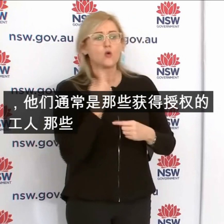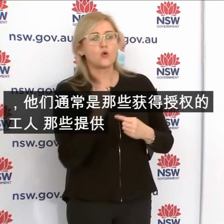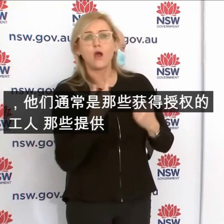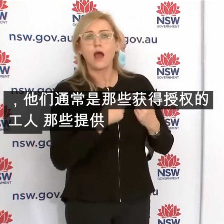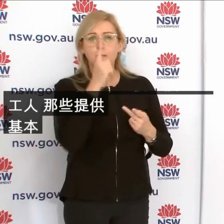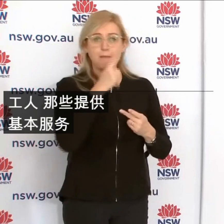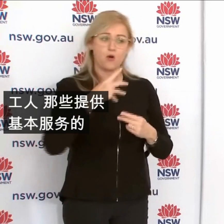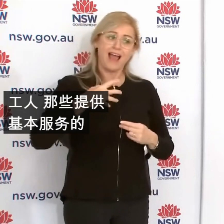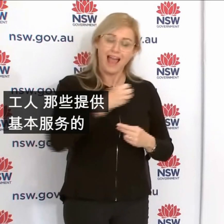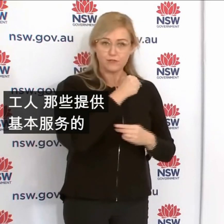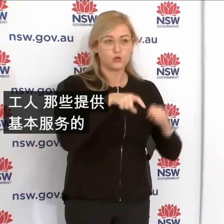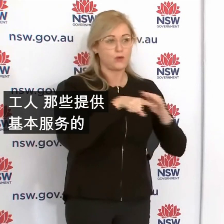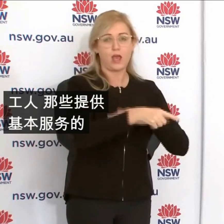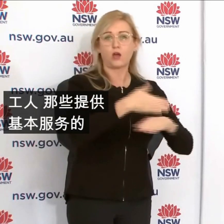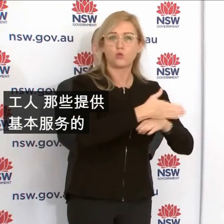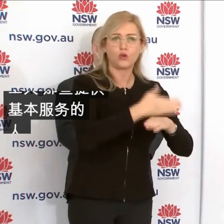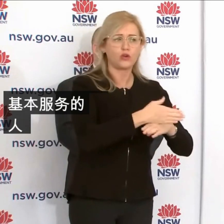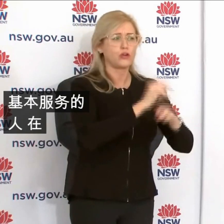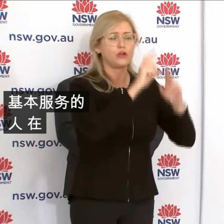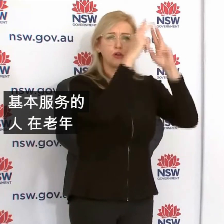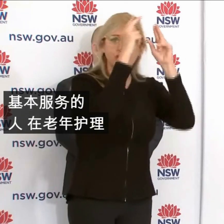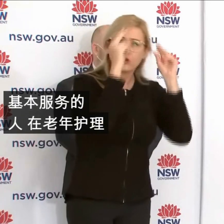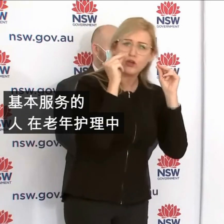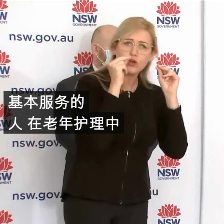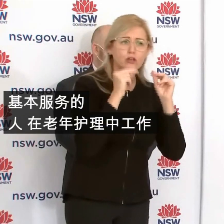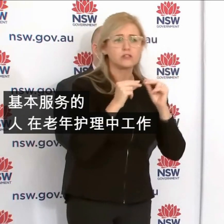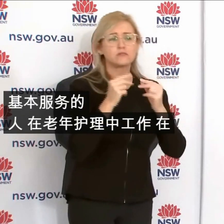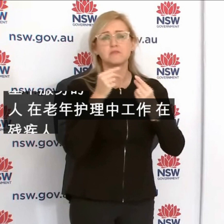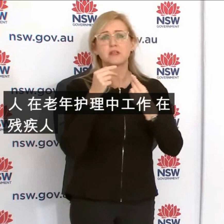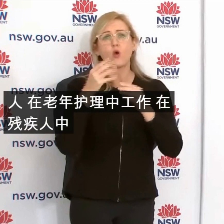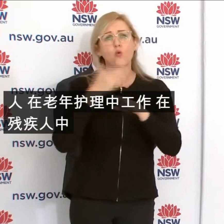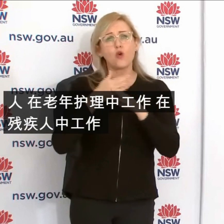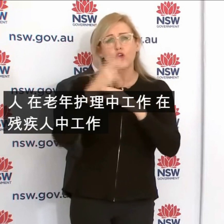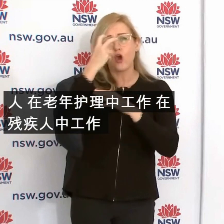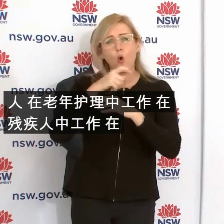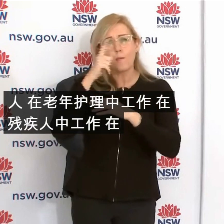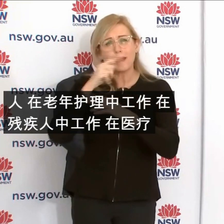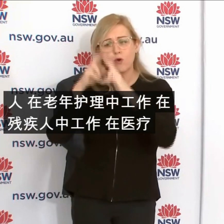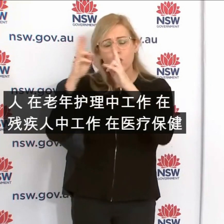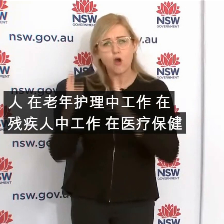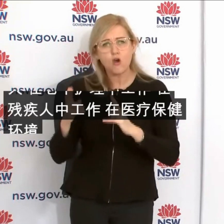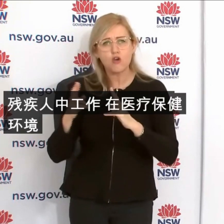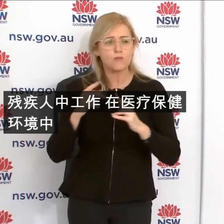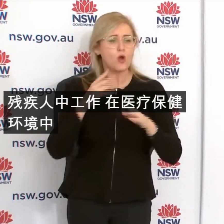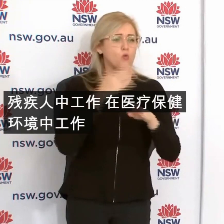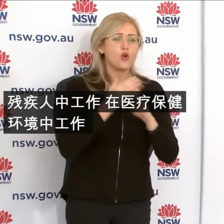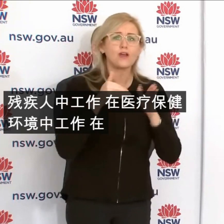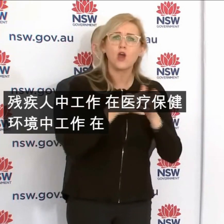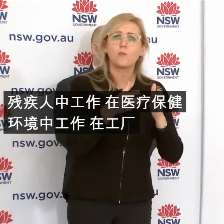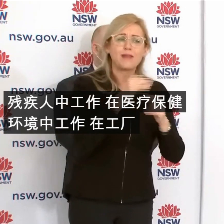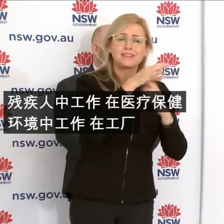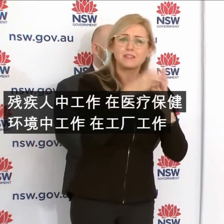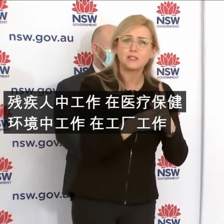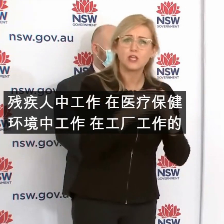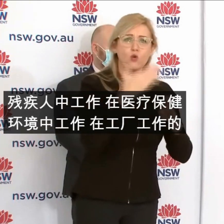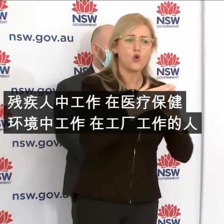those people that provide essential services, who work in aged care, who work in disability, who work in healthcare settings, who work